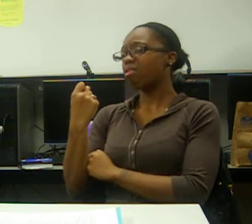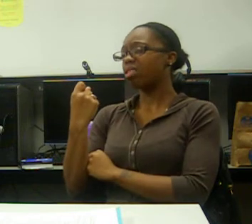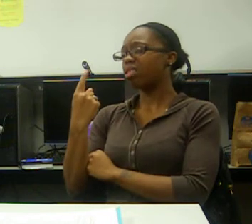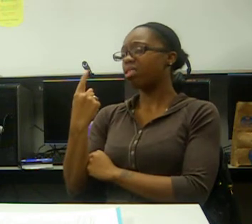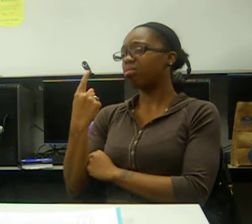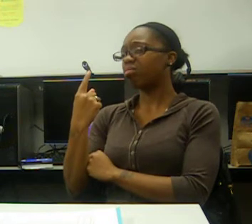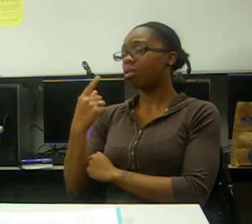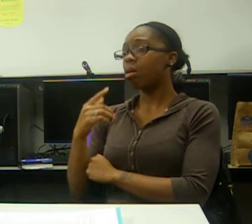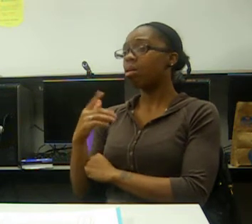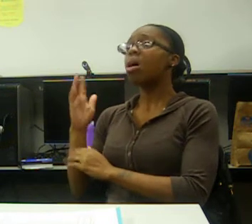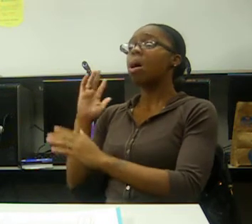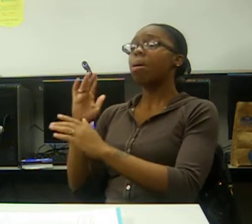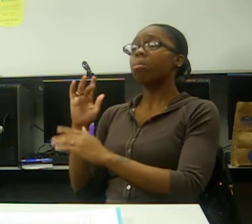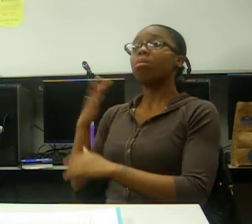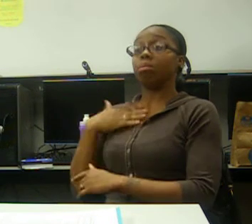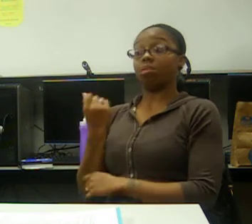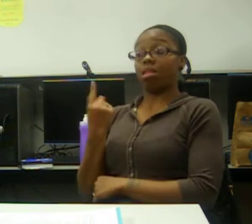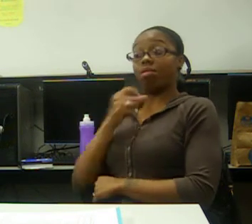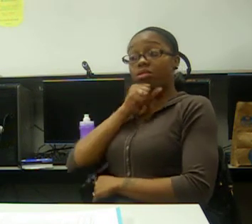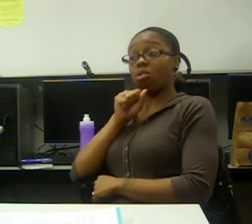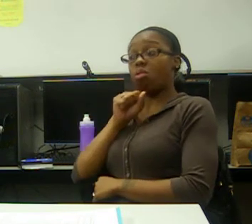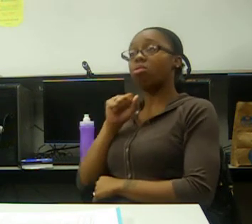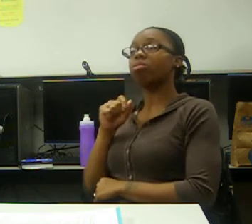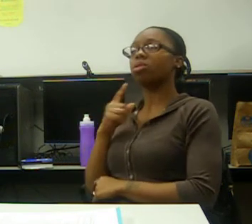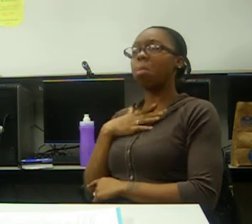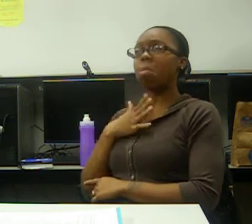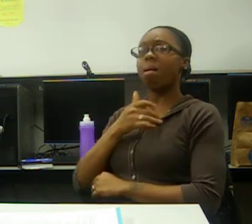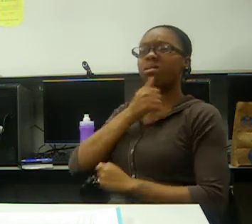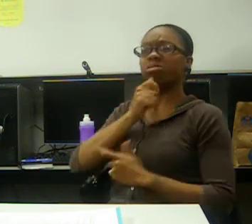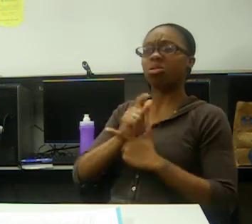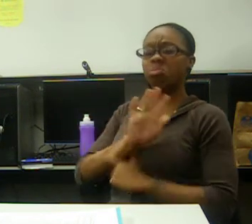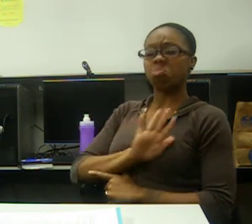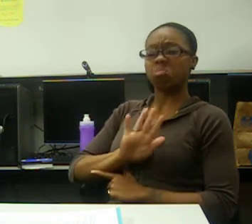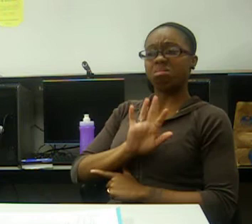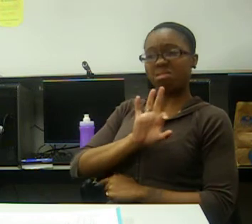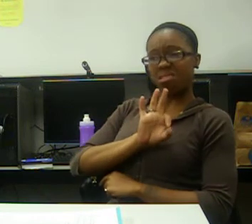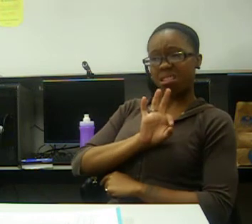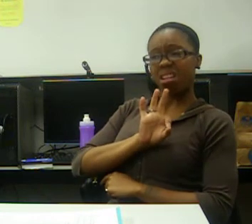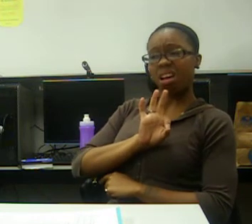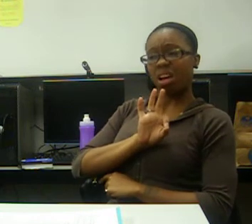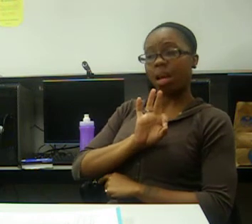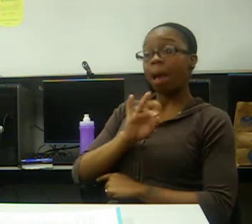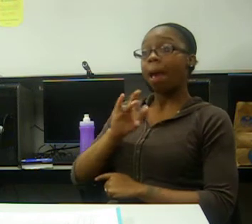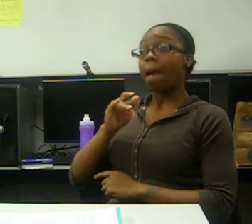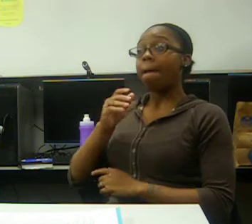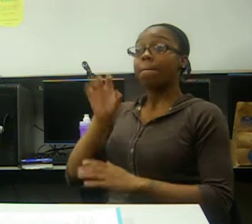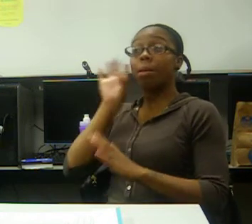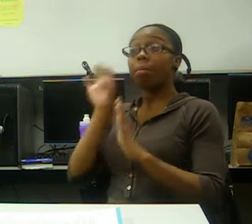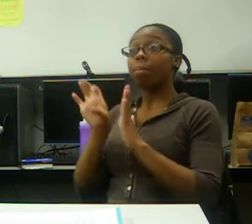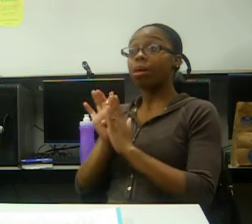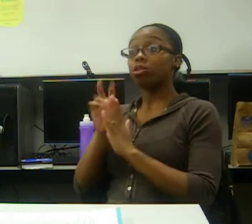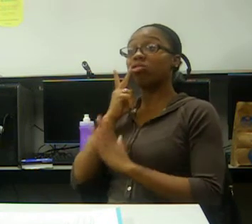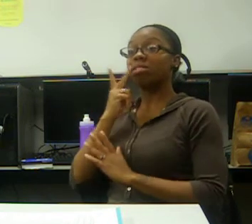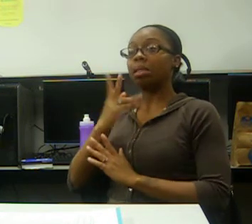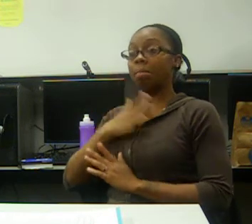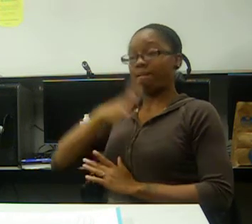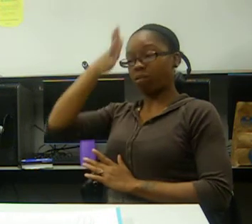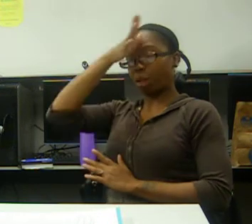9, and in the picture my dad's sitting in the middle of us, and my little sister and I are both